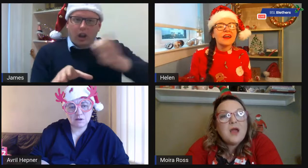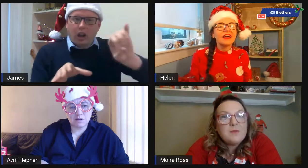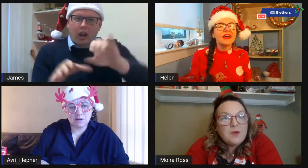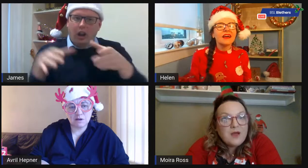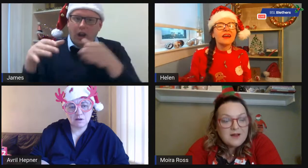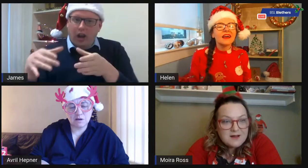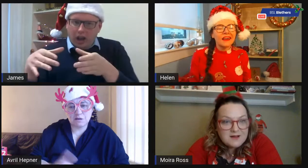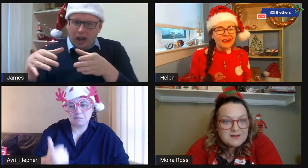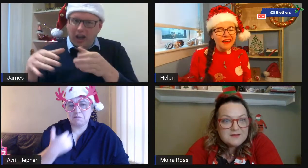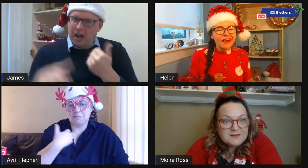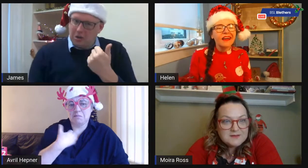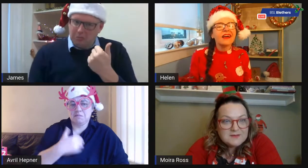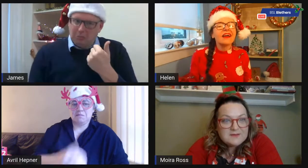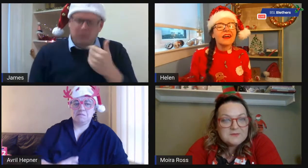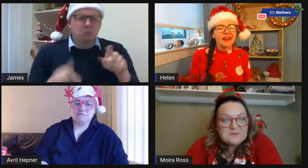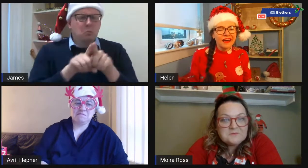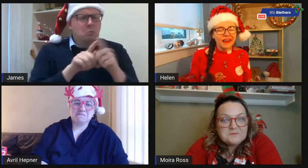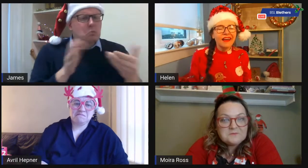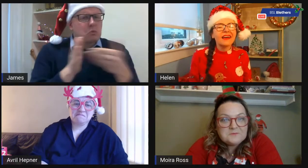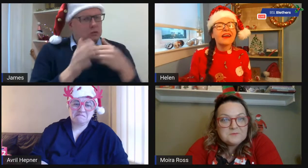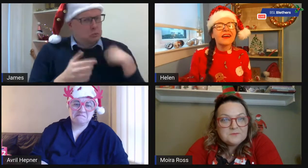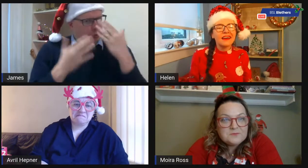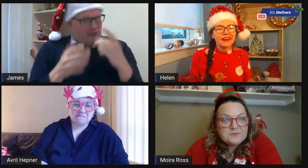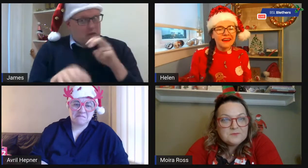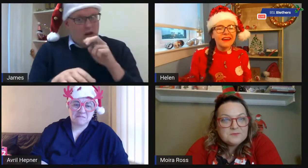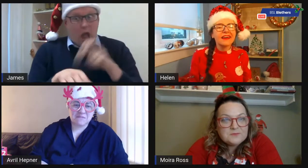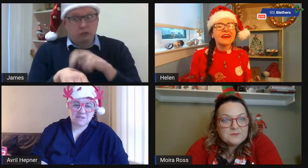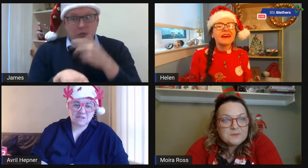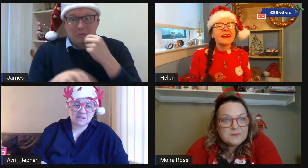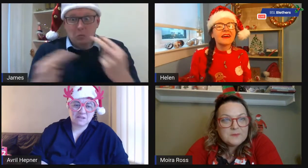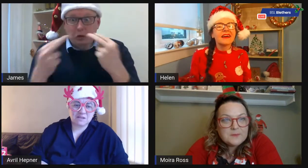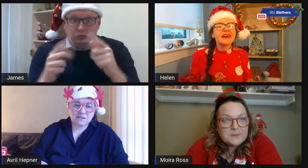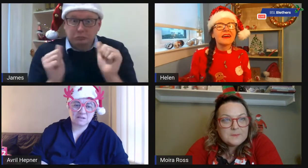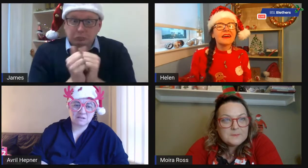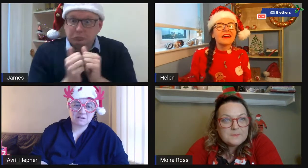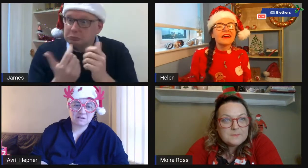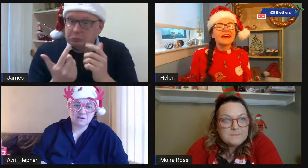Ah. And they would put some sugar on it or some cinnamon and things like that for